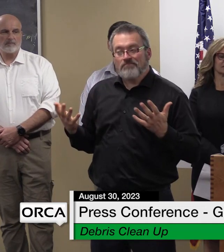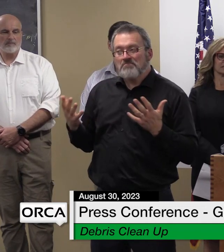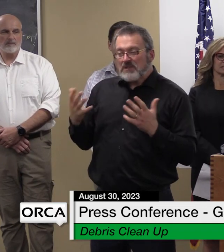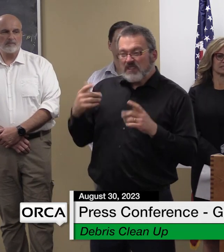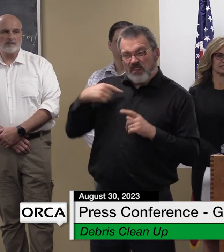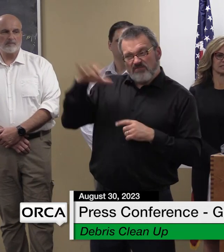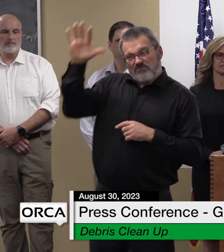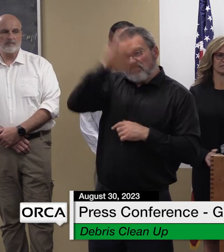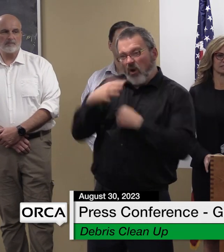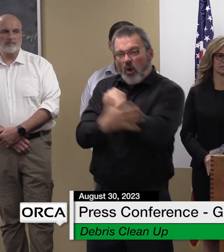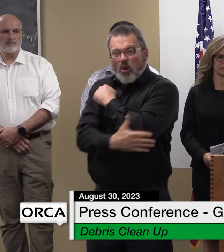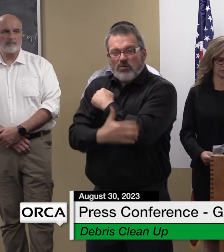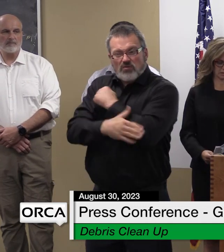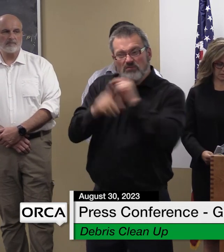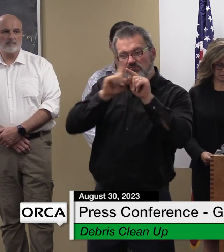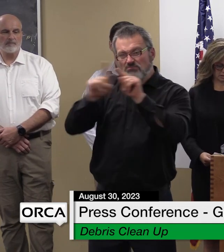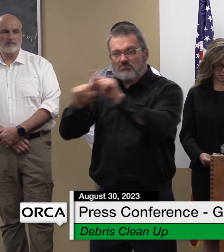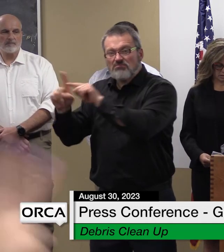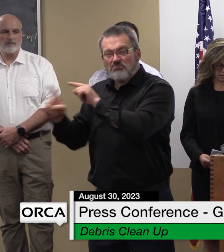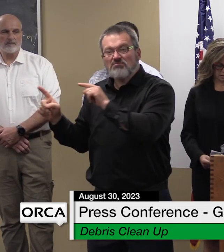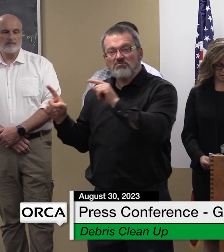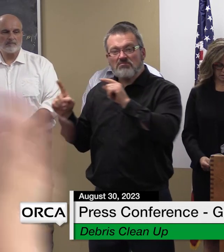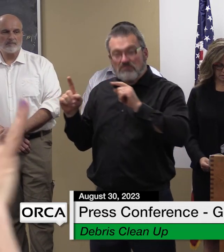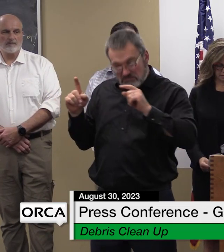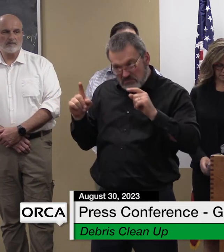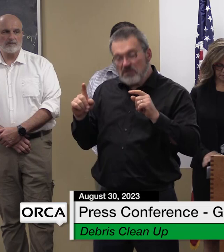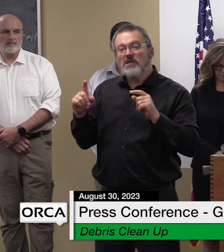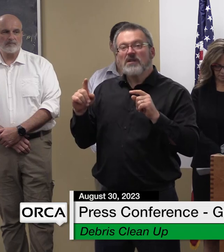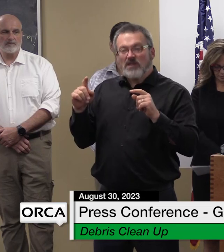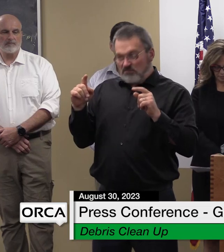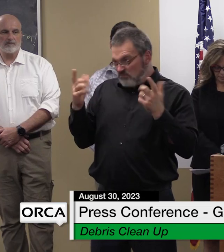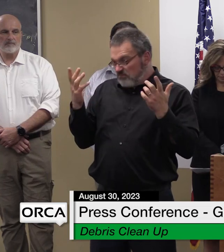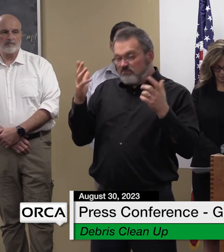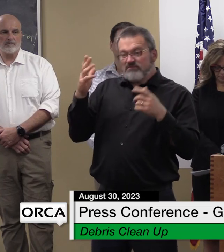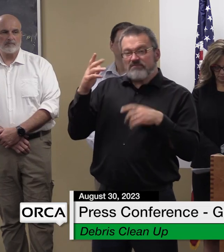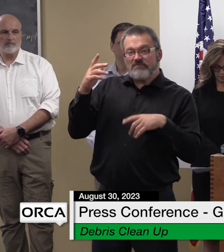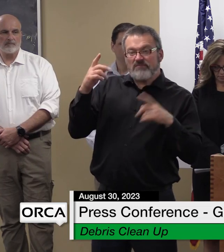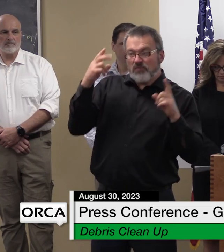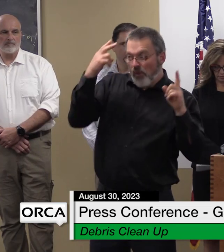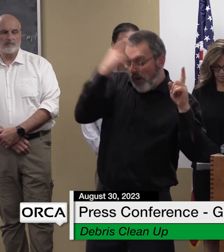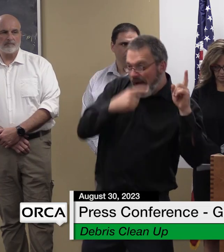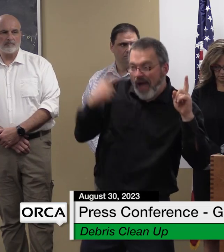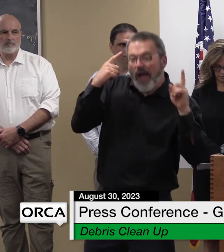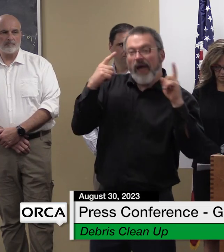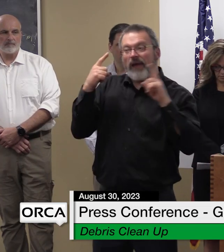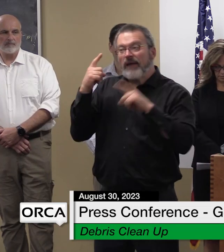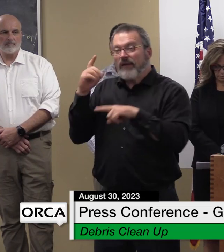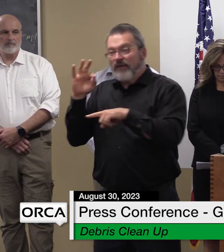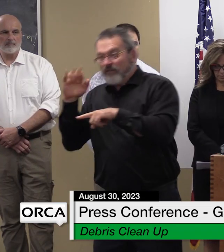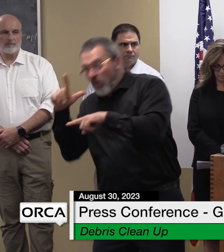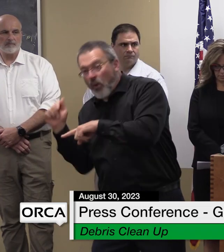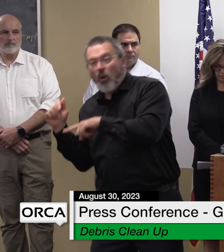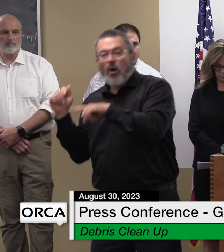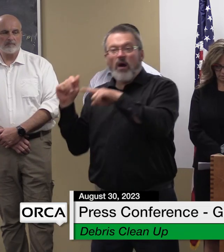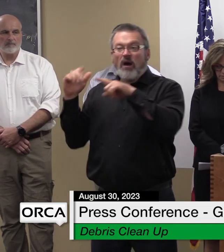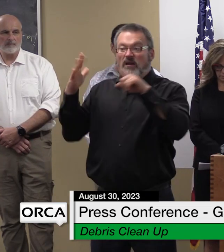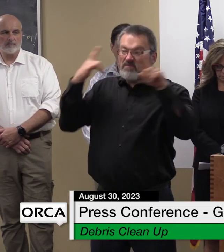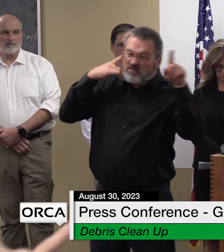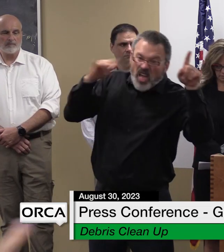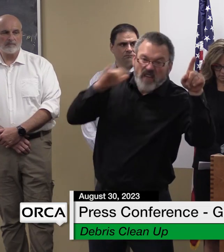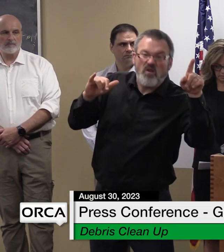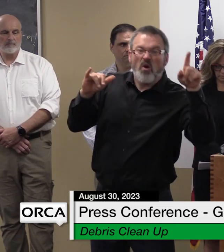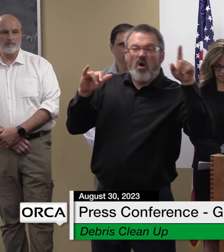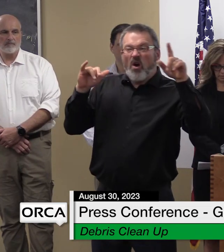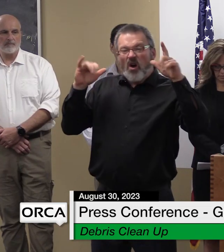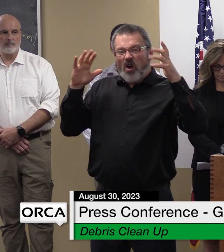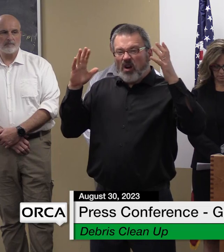had a number of other national level incidents we've watched, right? Hawaii with the wildfires, California with Hillary, and of course